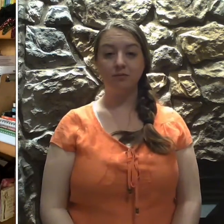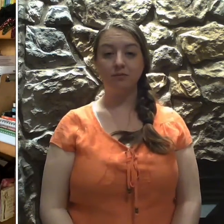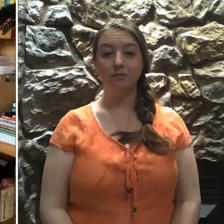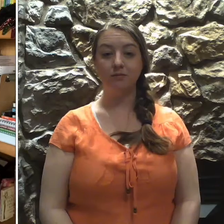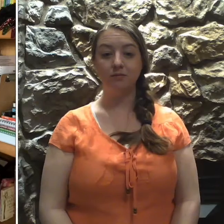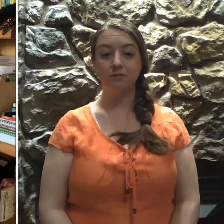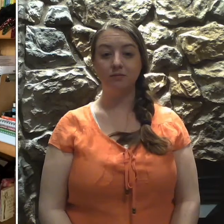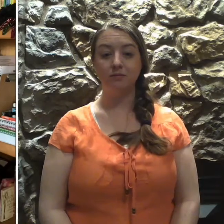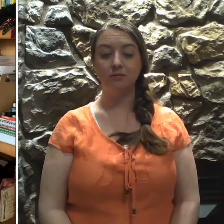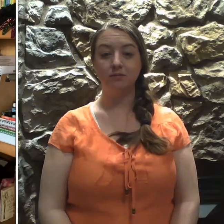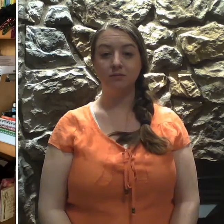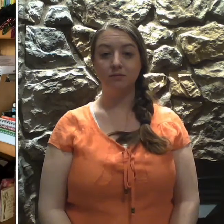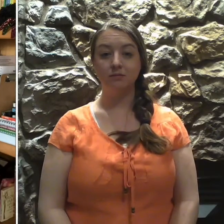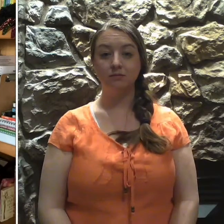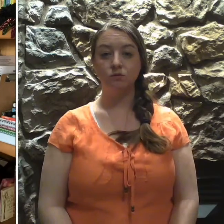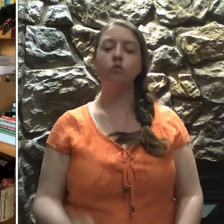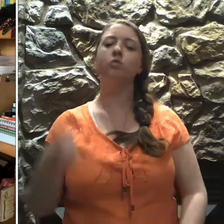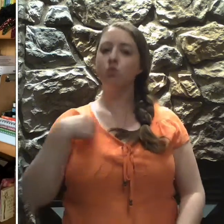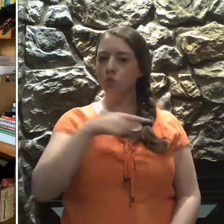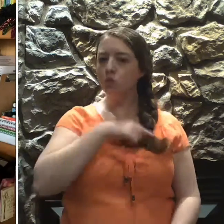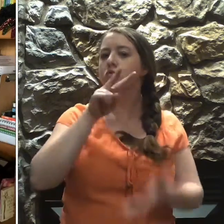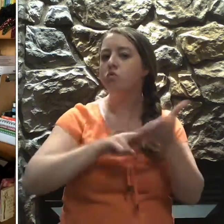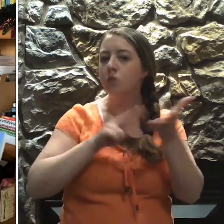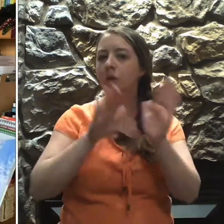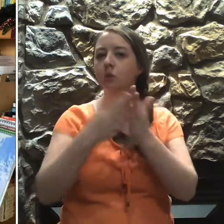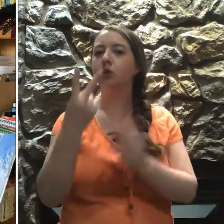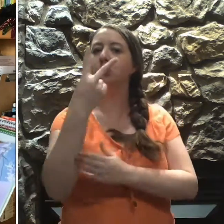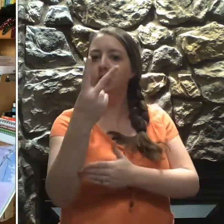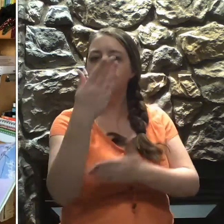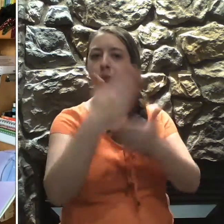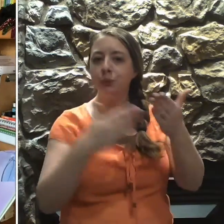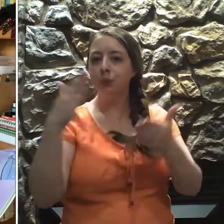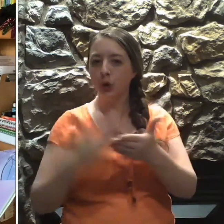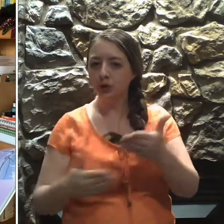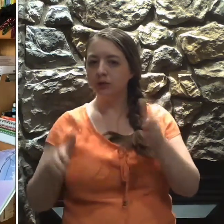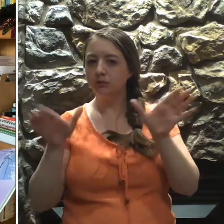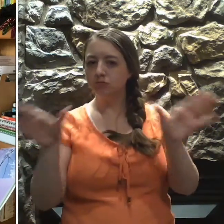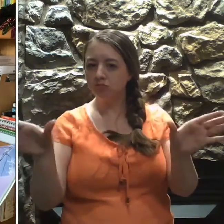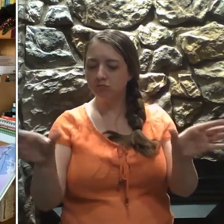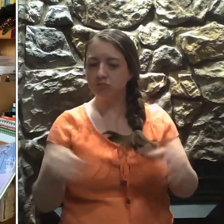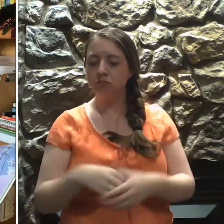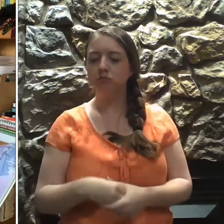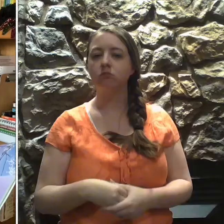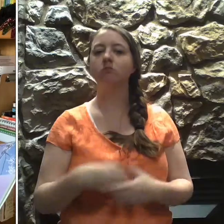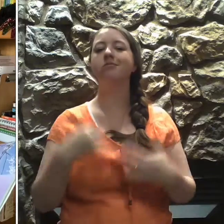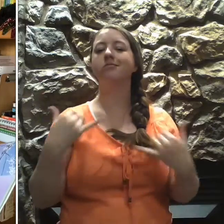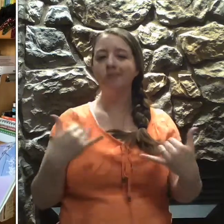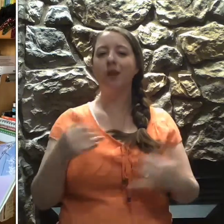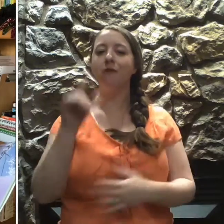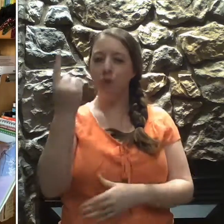We're going to do this book in two parts, and today is the first one.